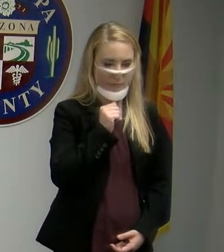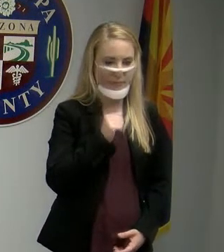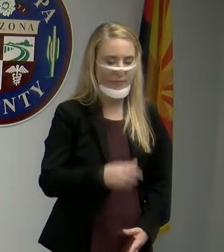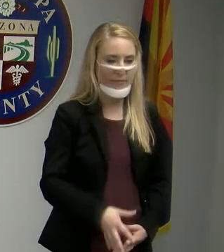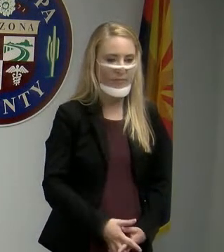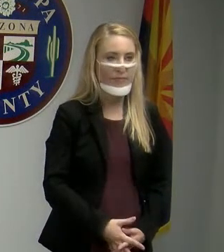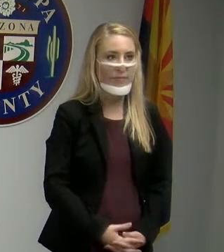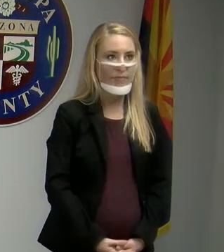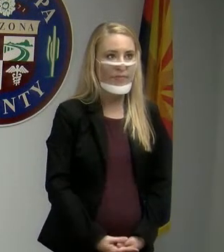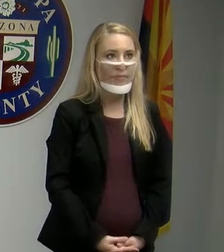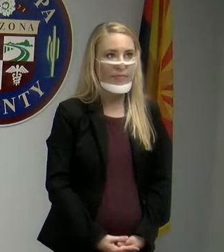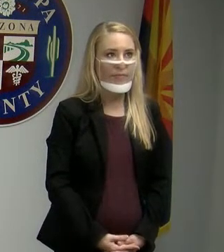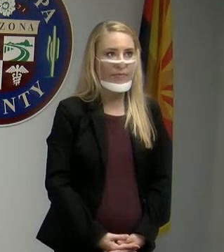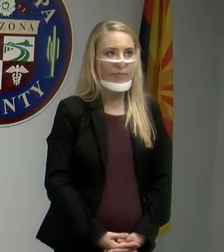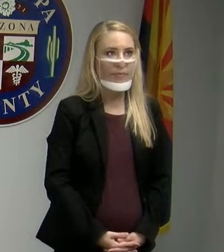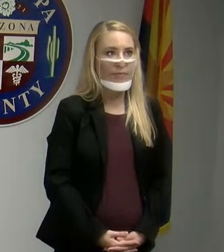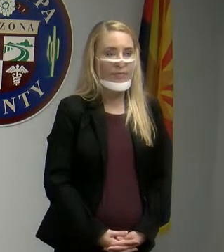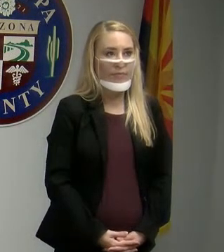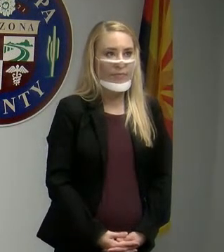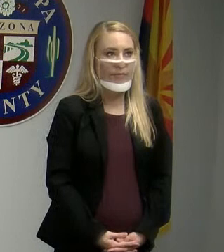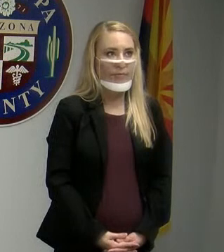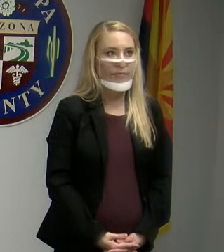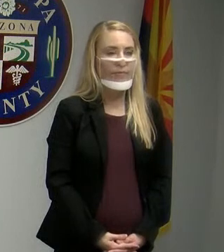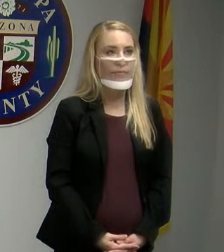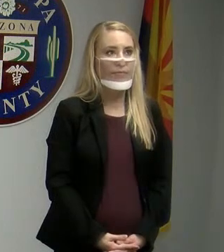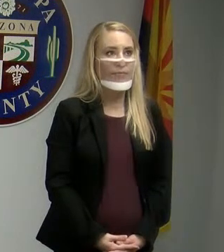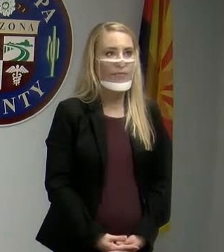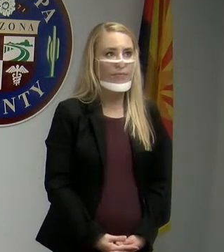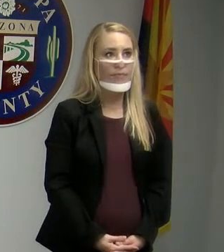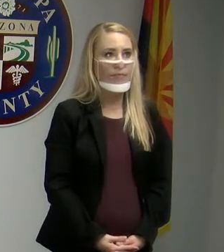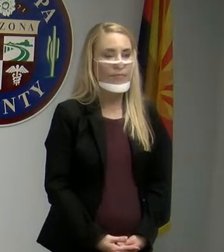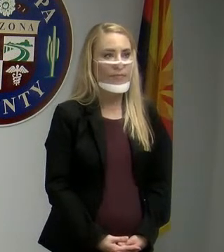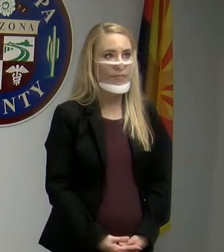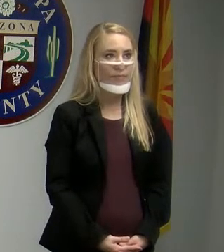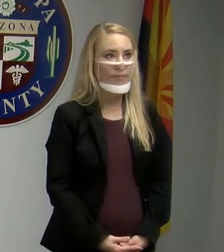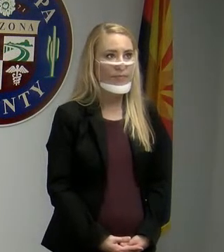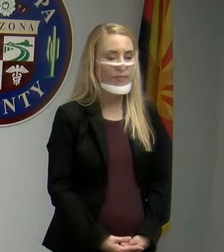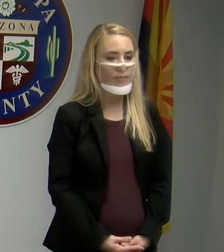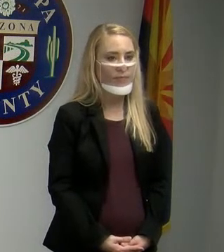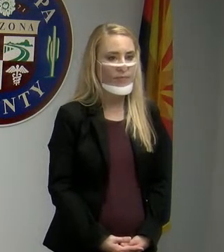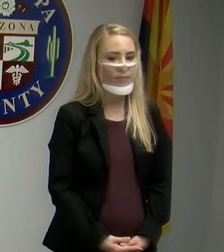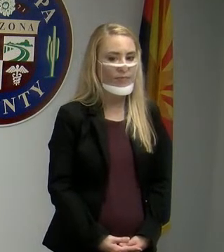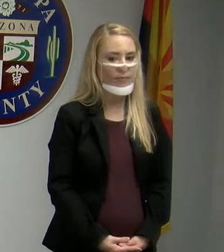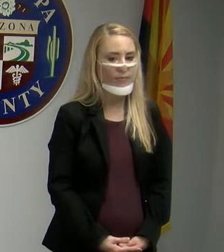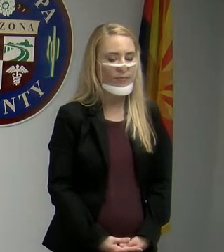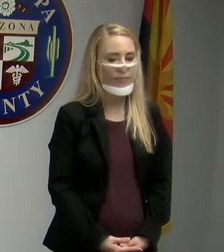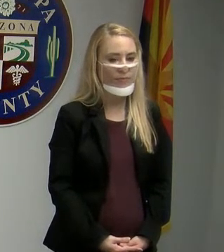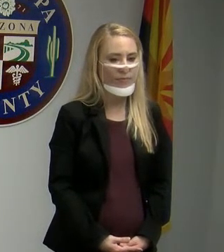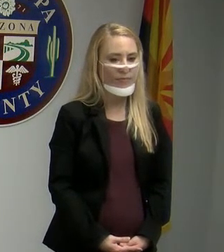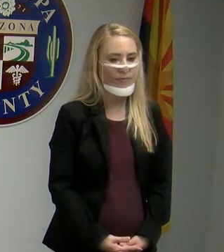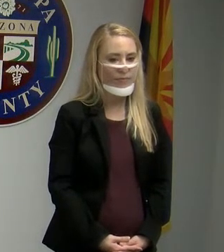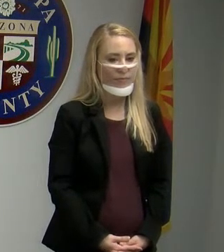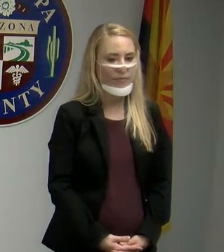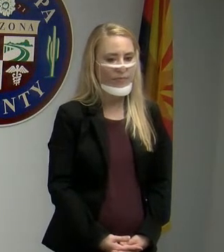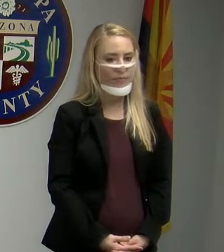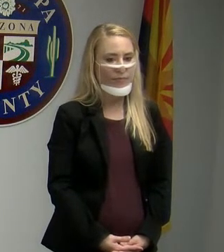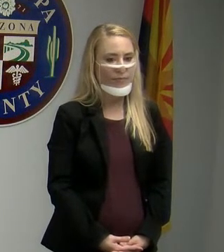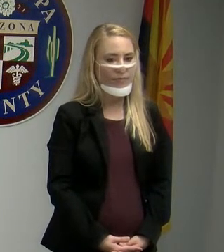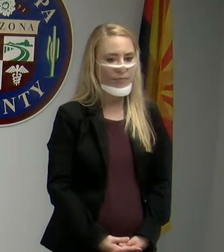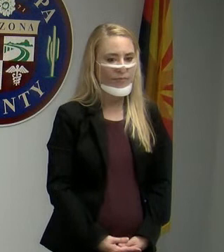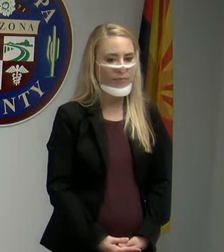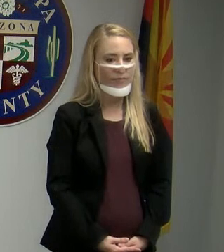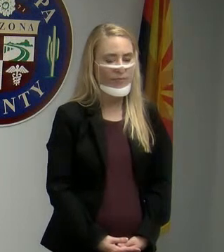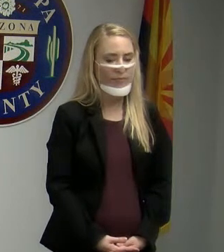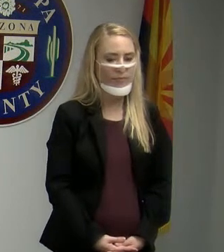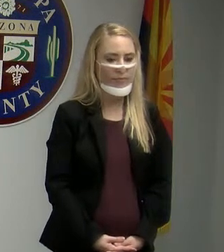que para la próxima semana se espera tener 14 refrigeradores más para poder guardar algunos cuerpos. Sin embargo, estos no se van a